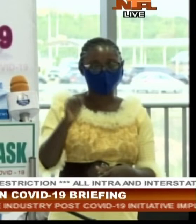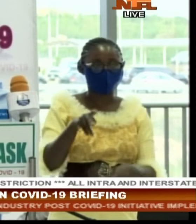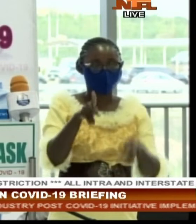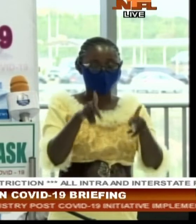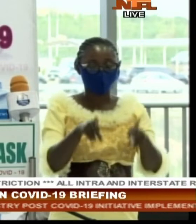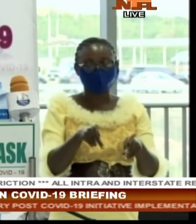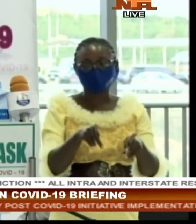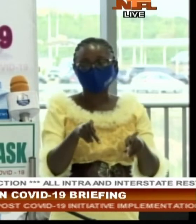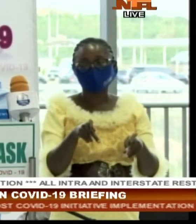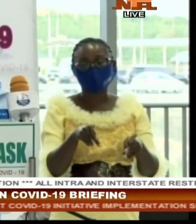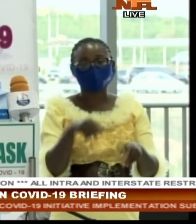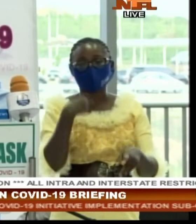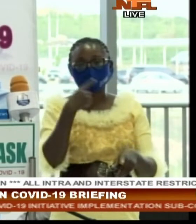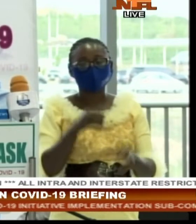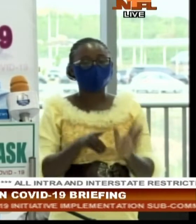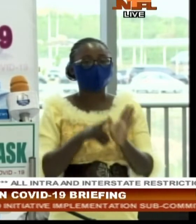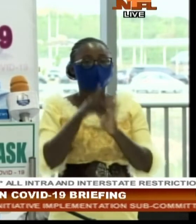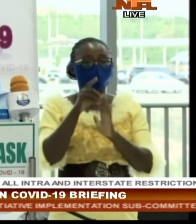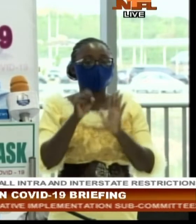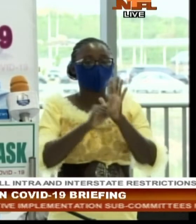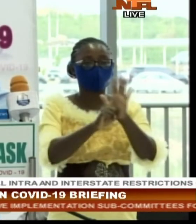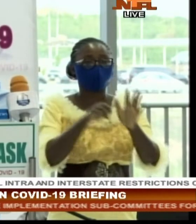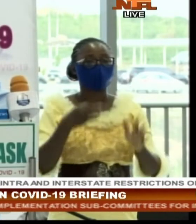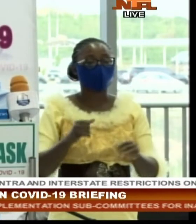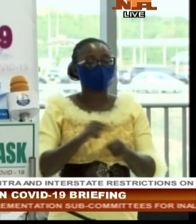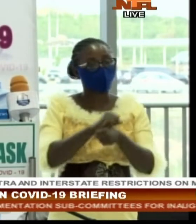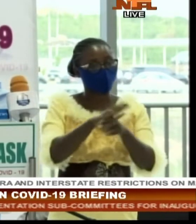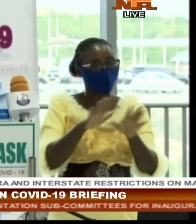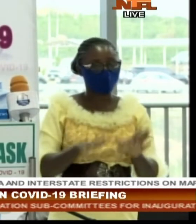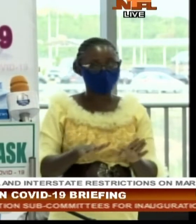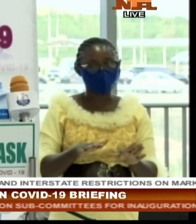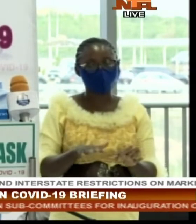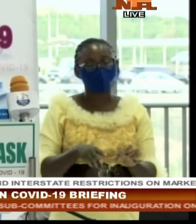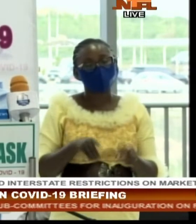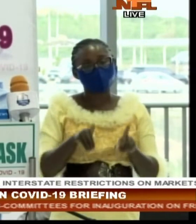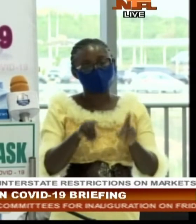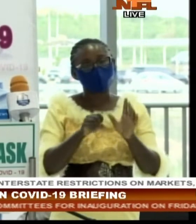Persons who develop symptoms of COVID-19 during the isolation